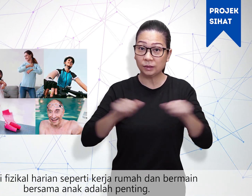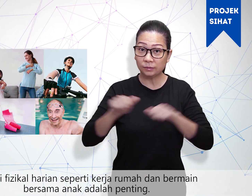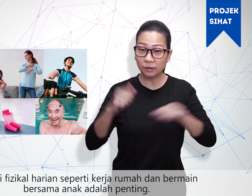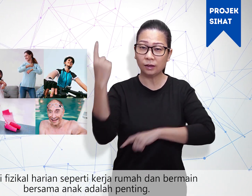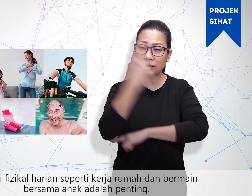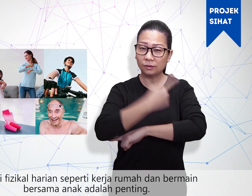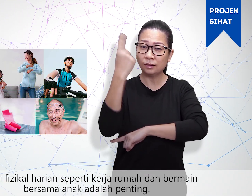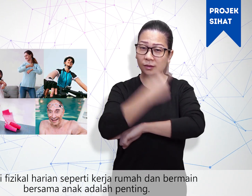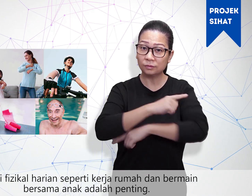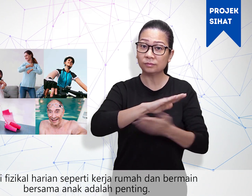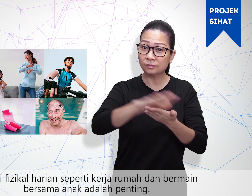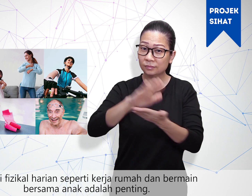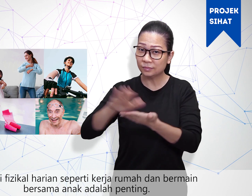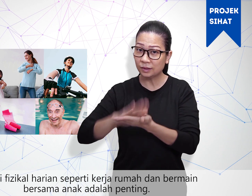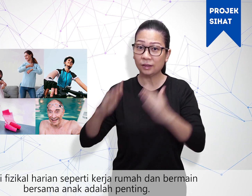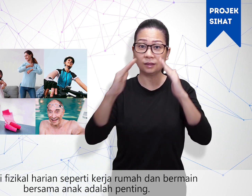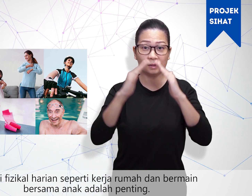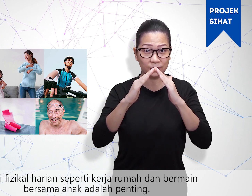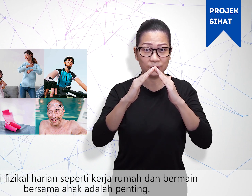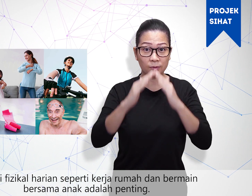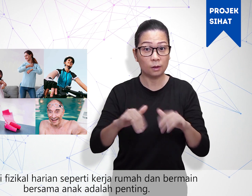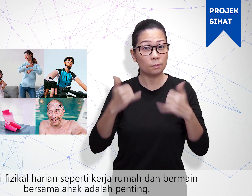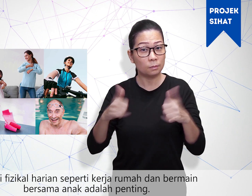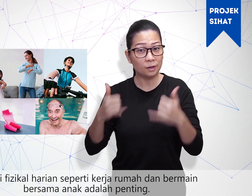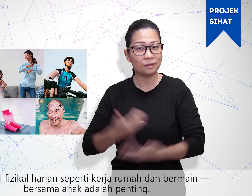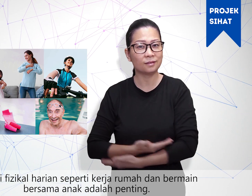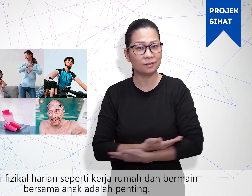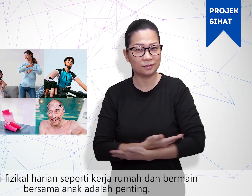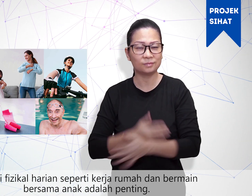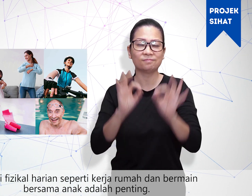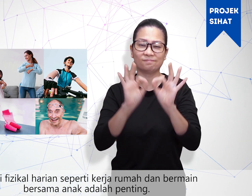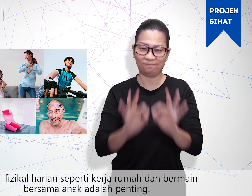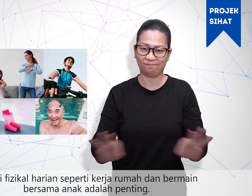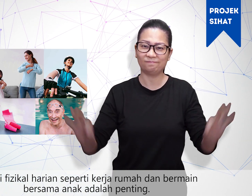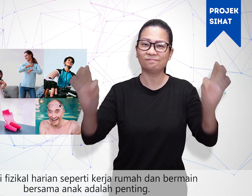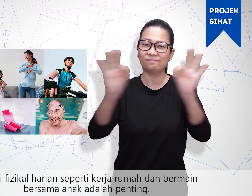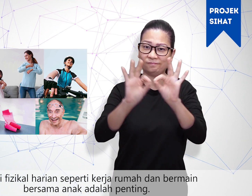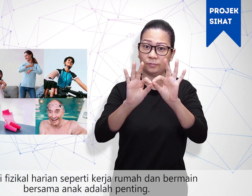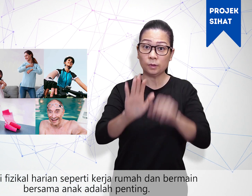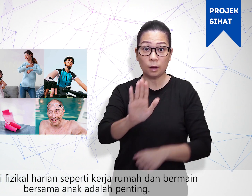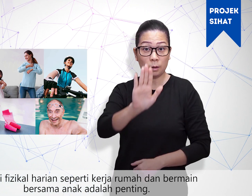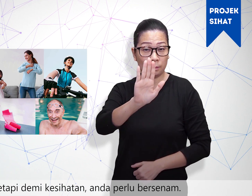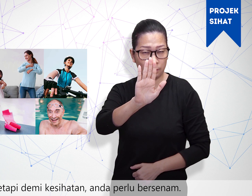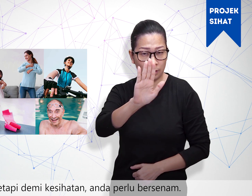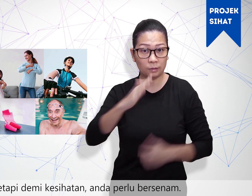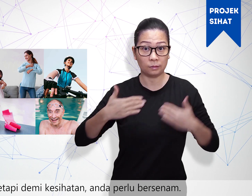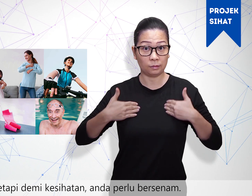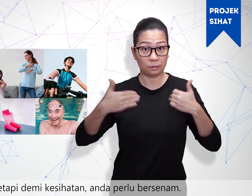Daily physical activity like doing housework and playing with your children is important. But for health